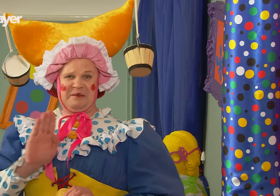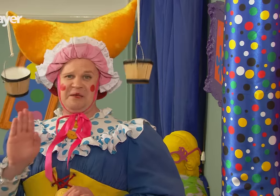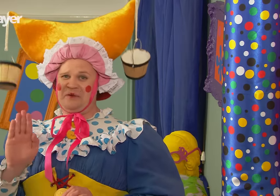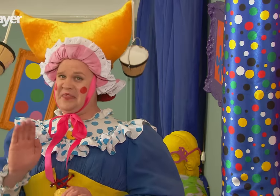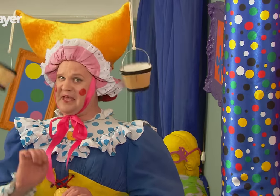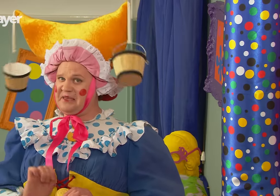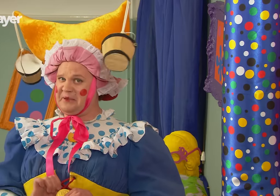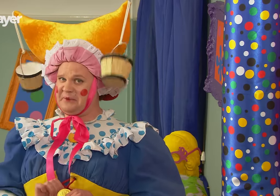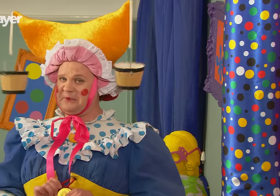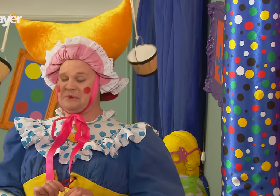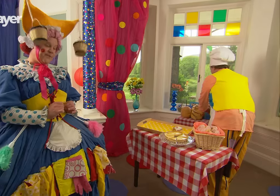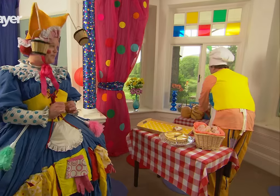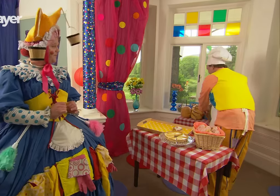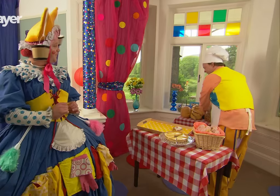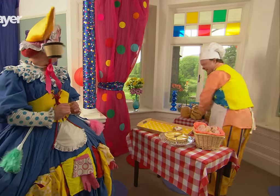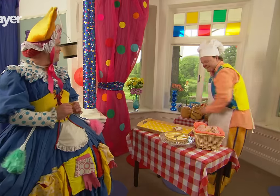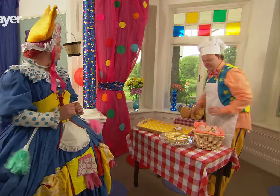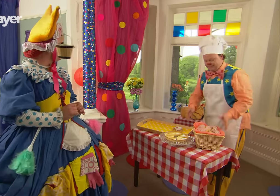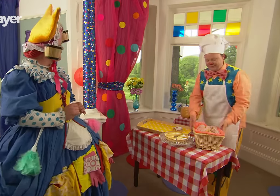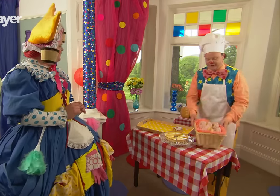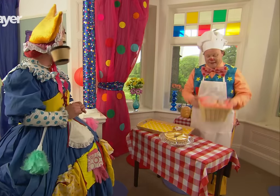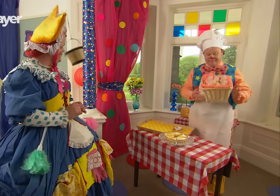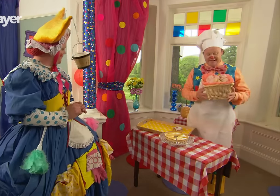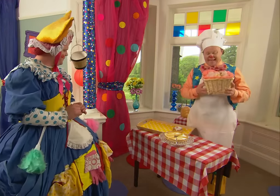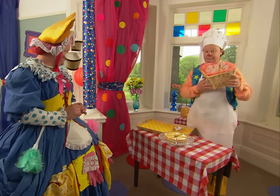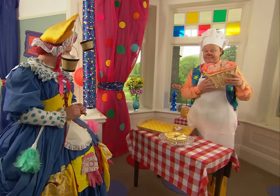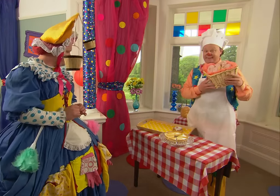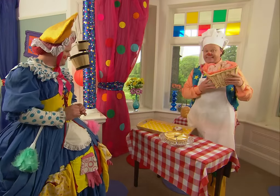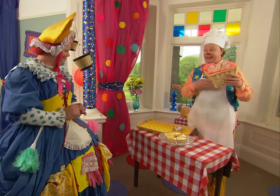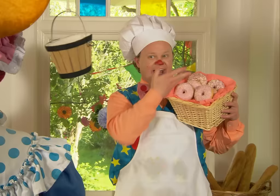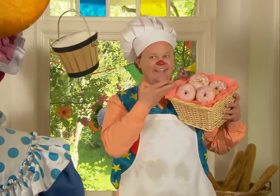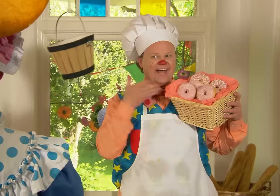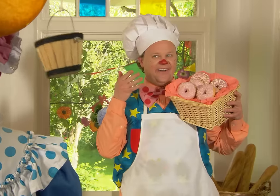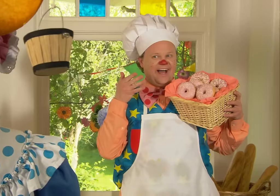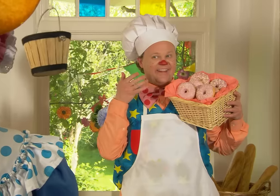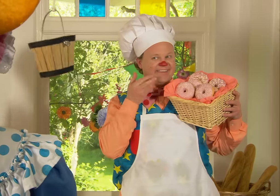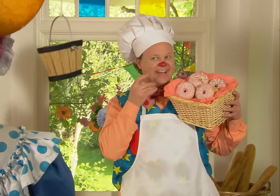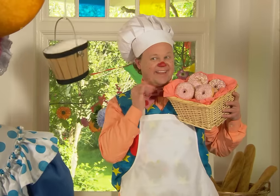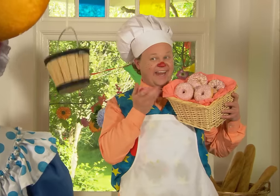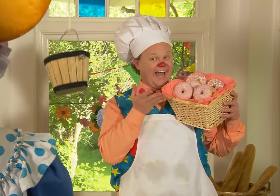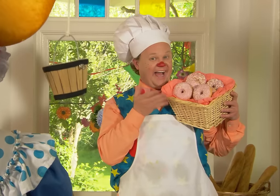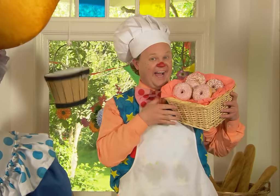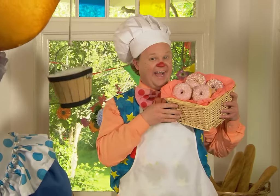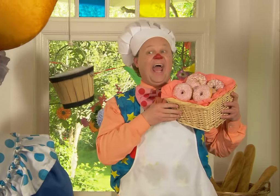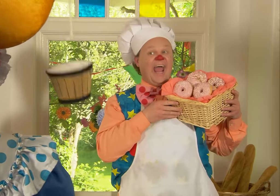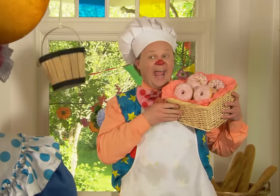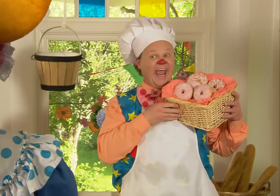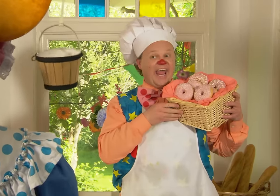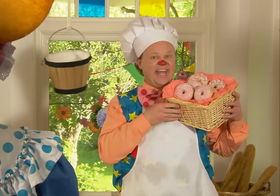No, thank you. How about some scrumdiddlyumptious donuts? No,